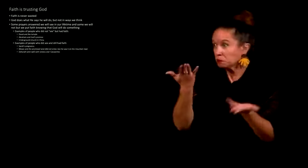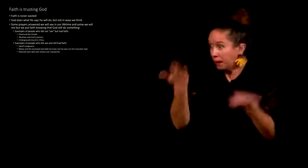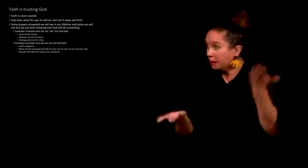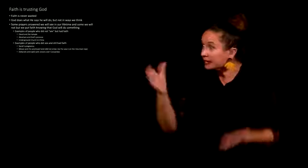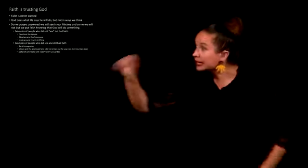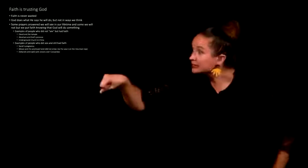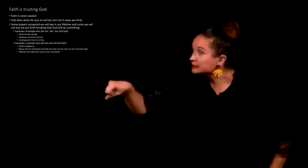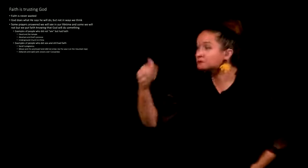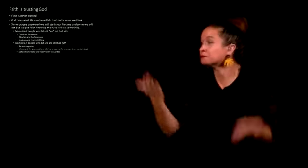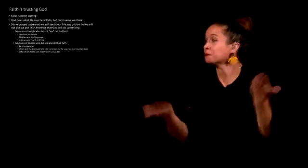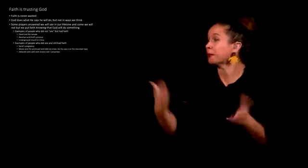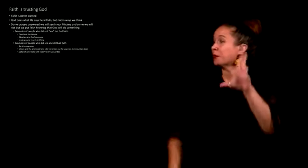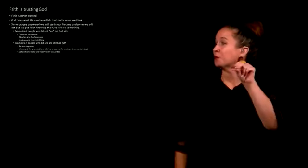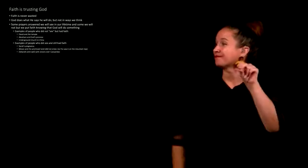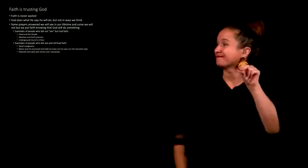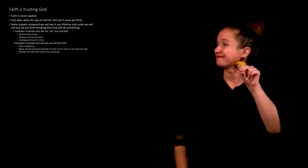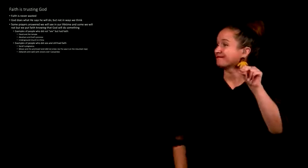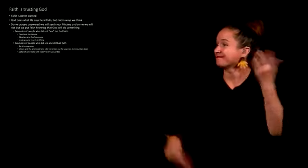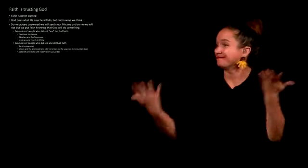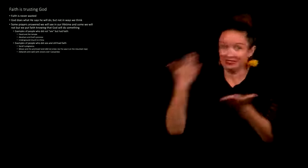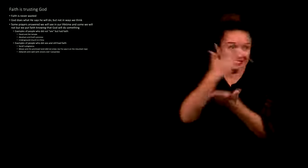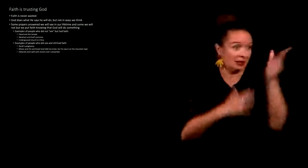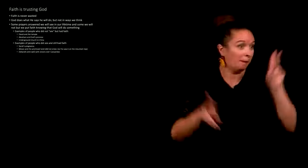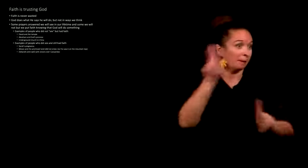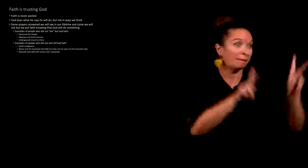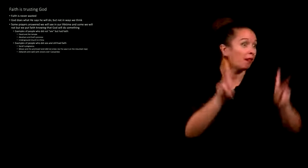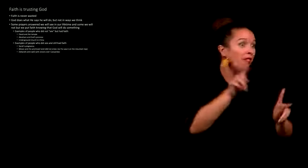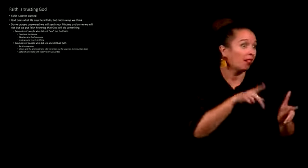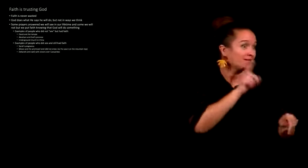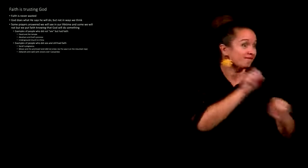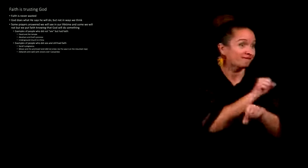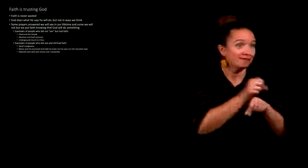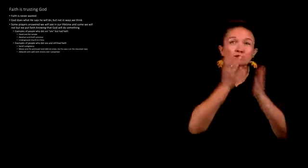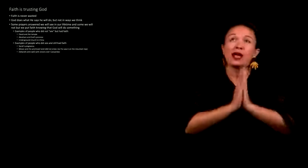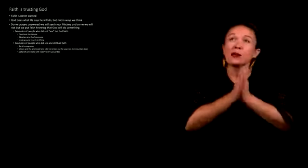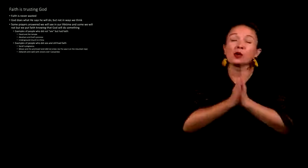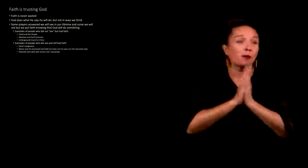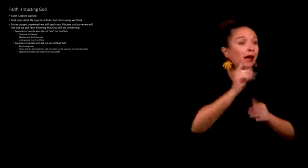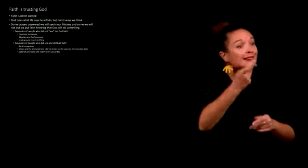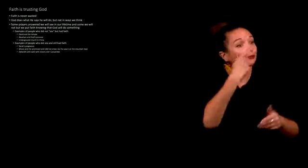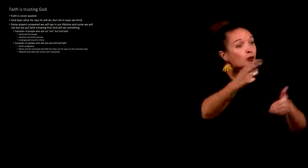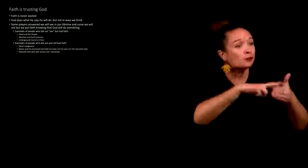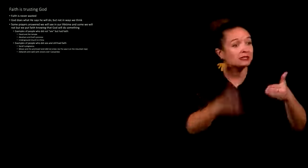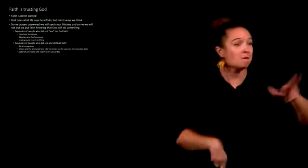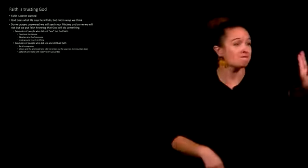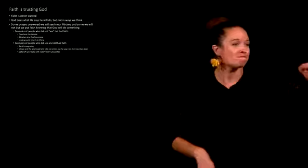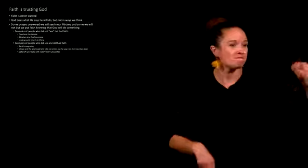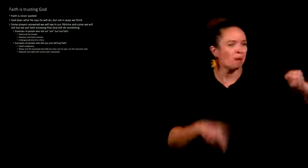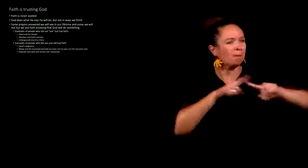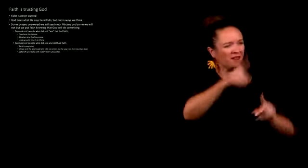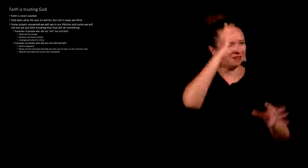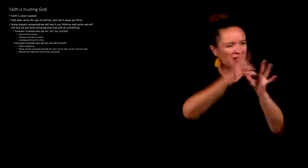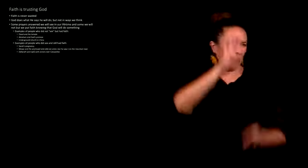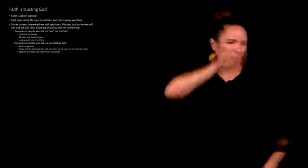But in all honesty, maybe the answer is yes, and maybe the answer is no. And people will pray and pray, but don't